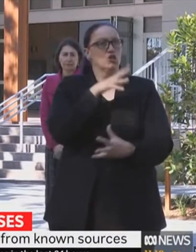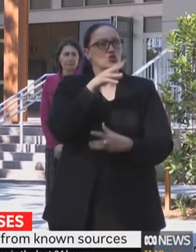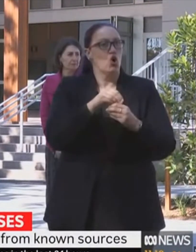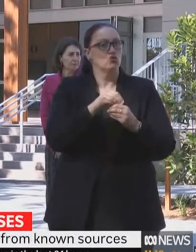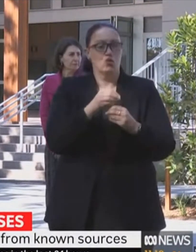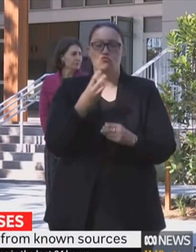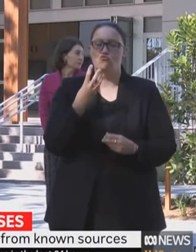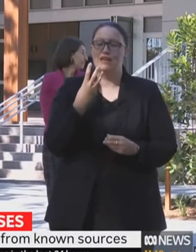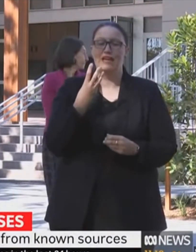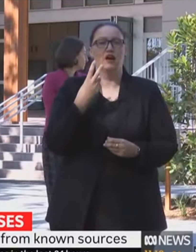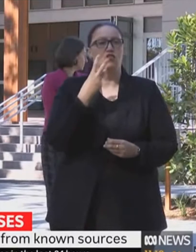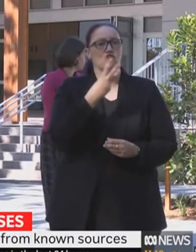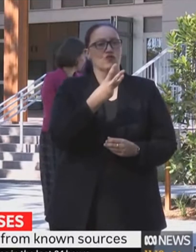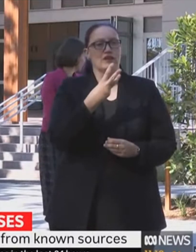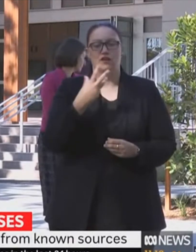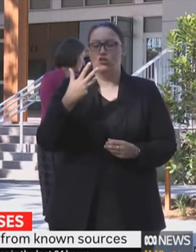cases to